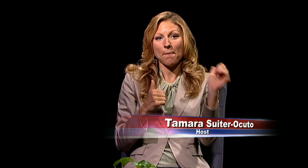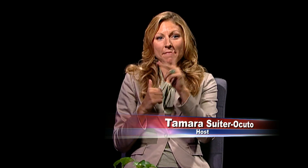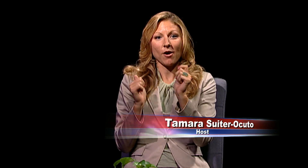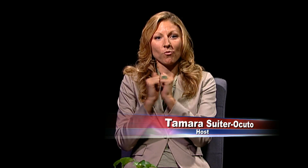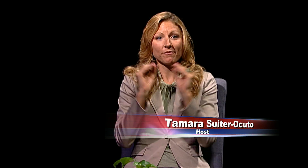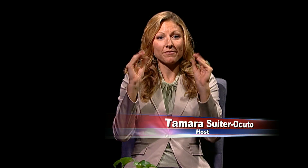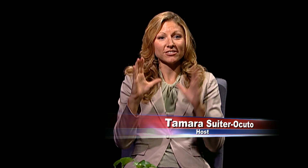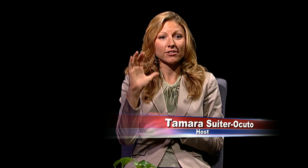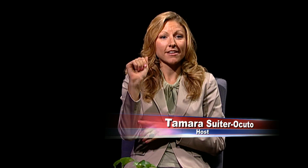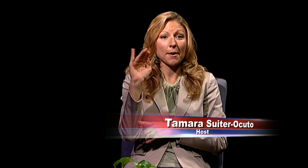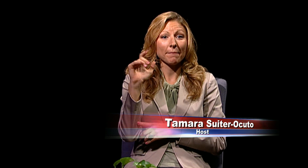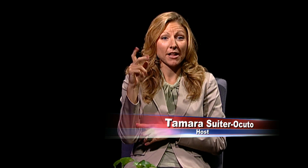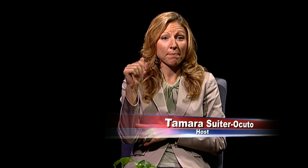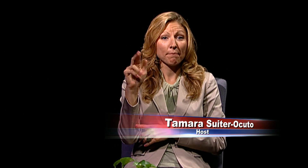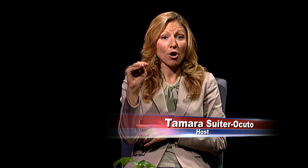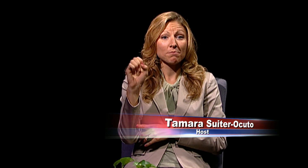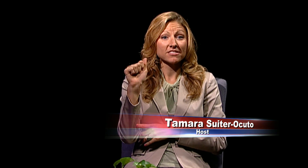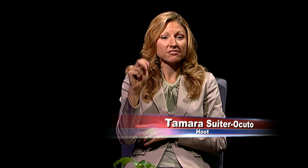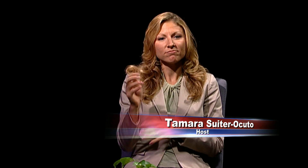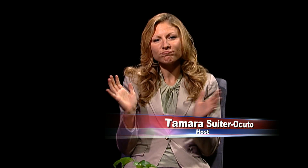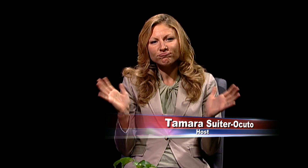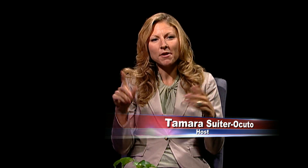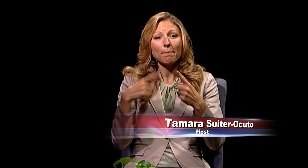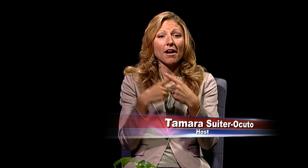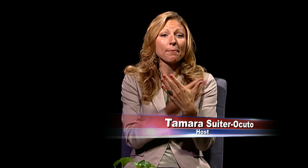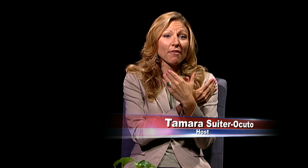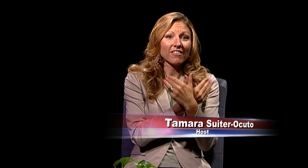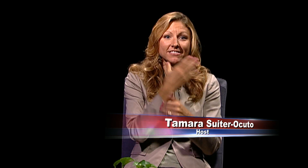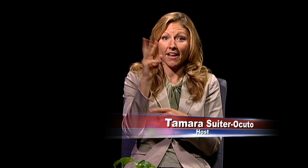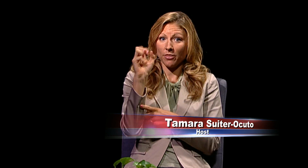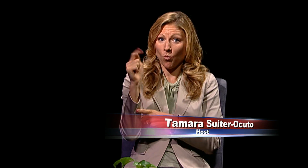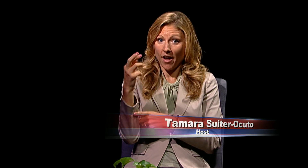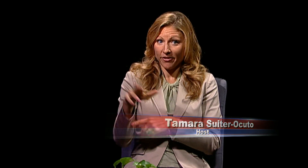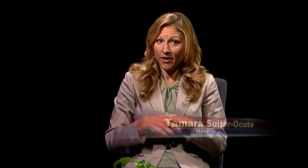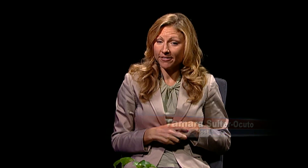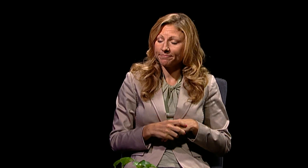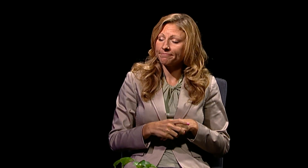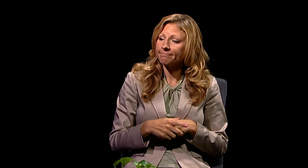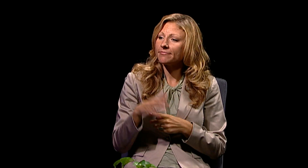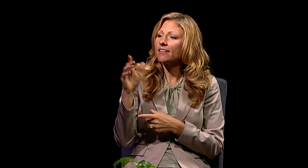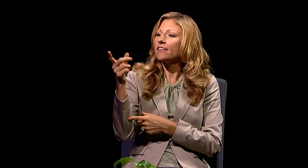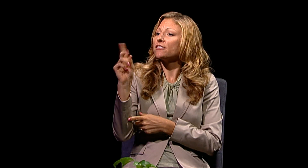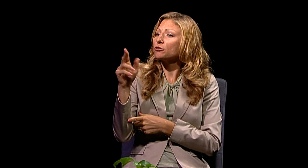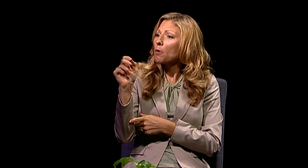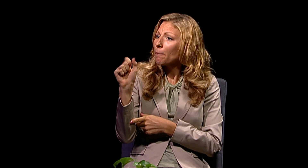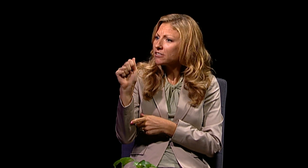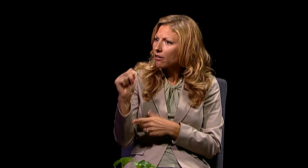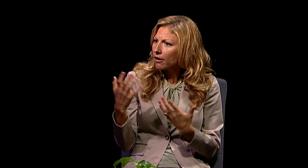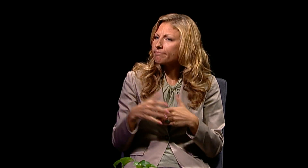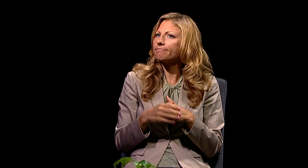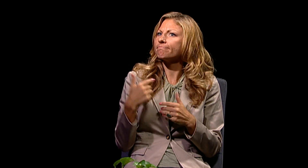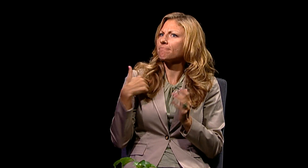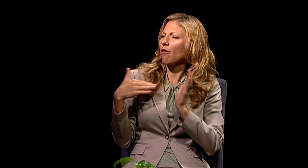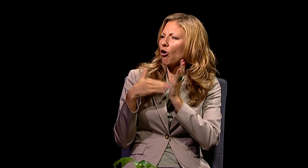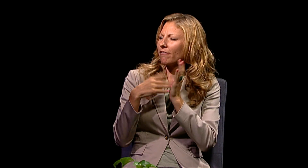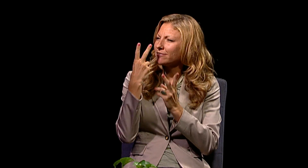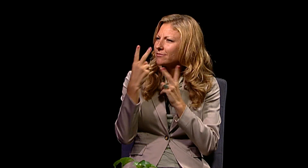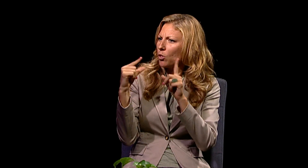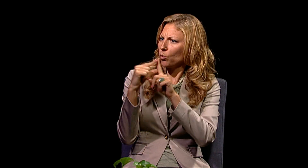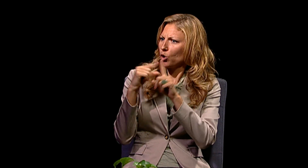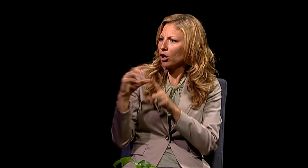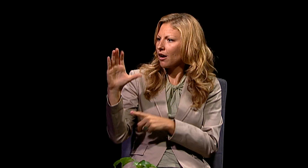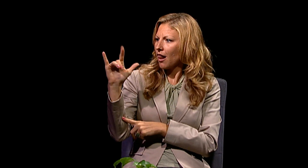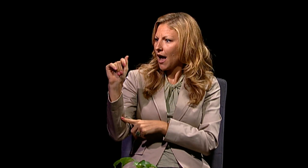Thank you, Don. Now we're back with Professor Camille Parmesan talking about butterflies and the weather. Dr.